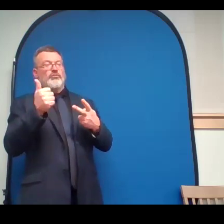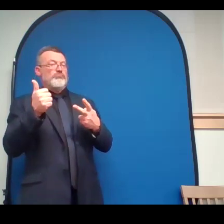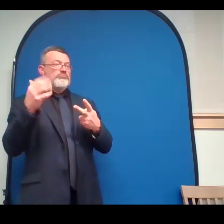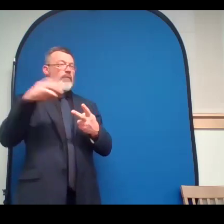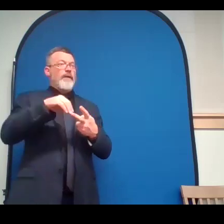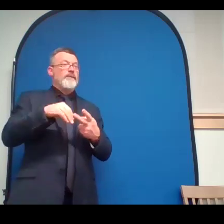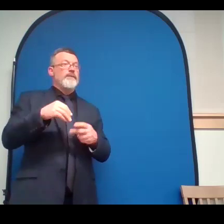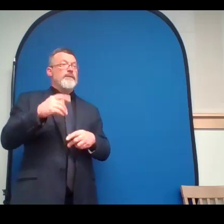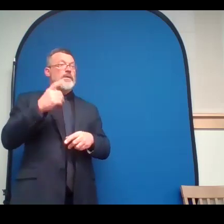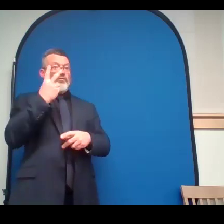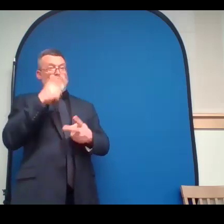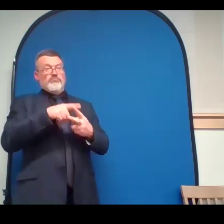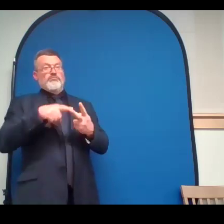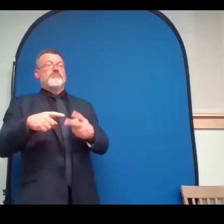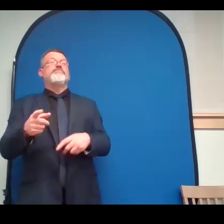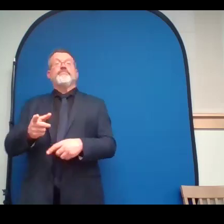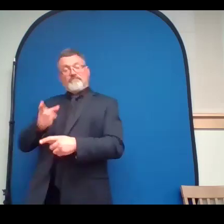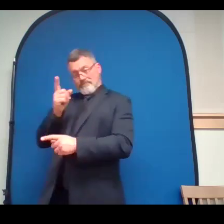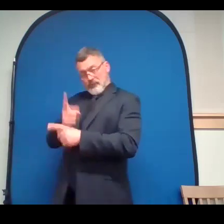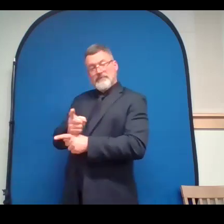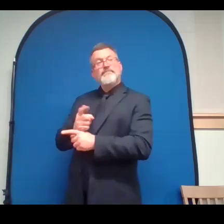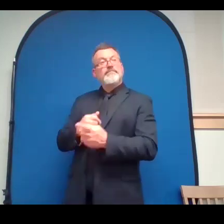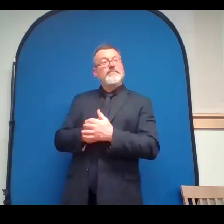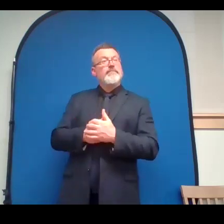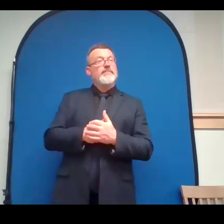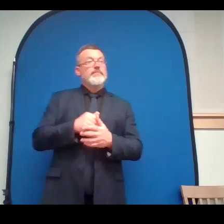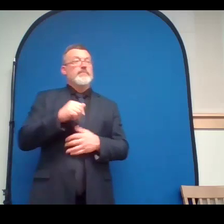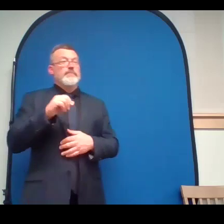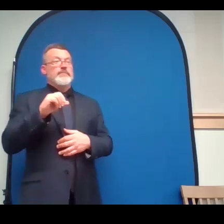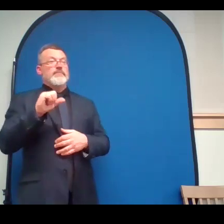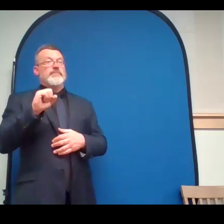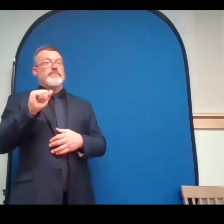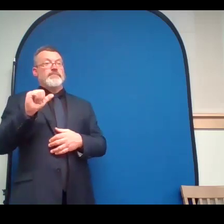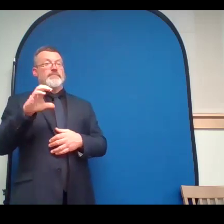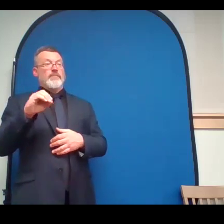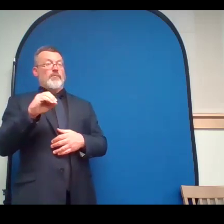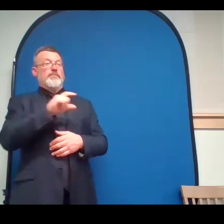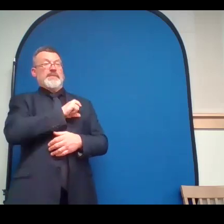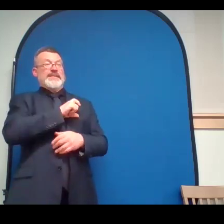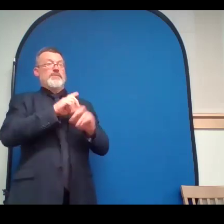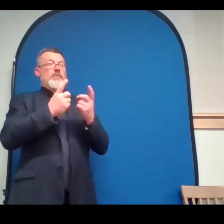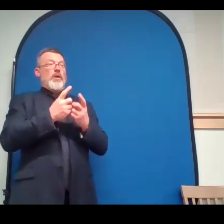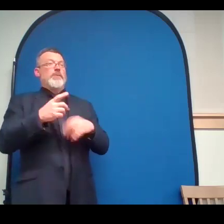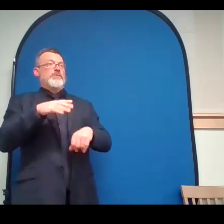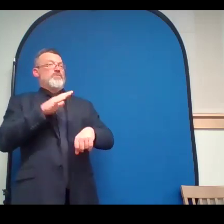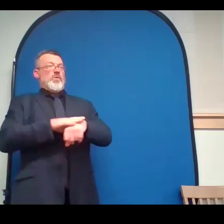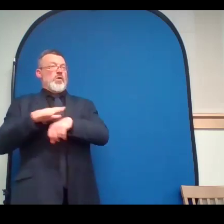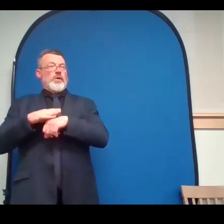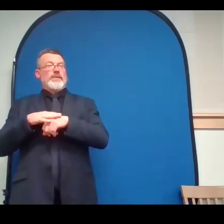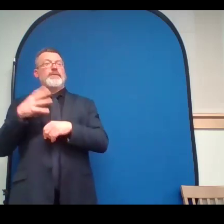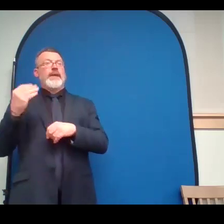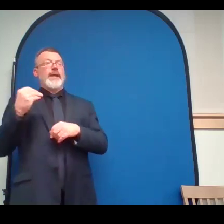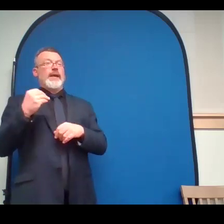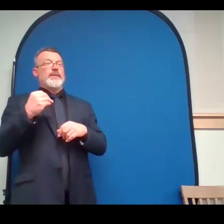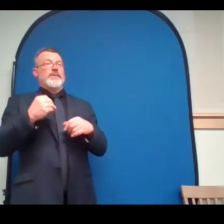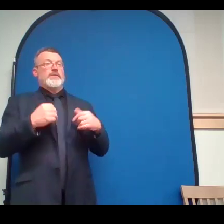And then he says, the Saco PD has been given a heads up about this, and the battalion commander has been briefed as to the threat